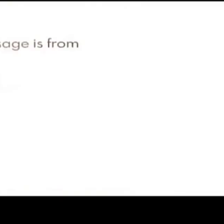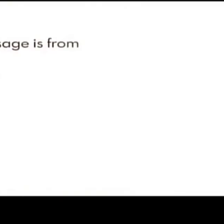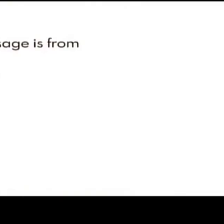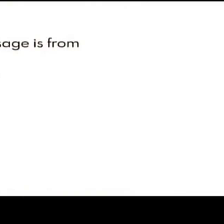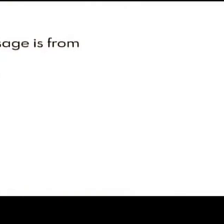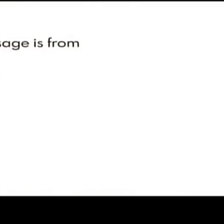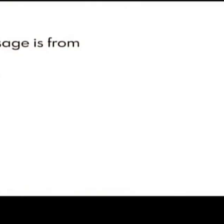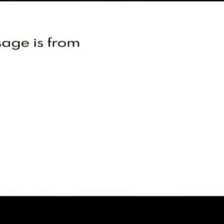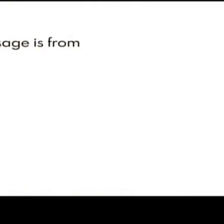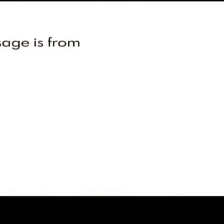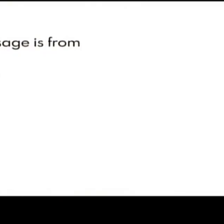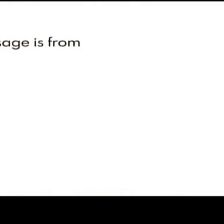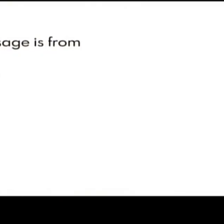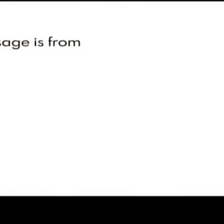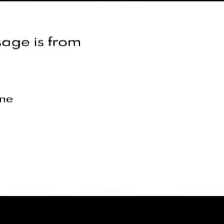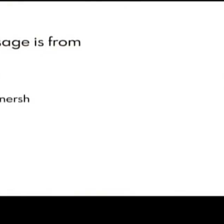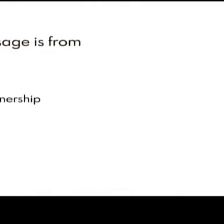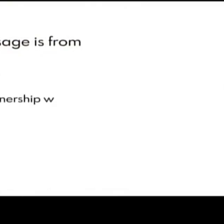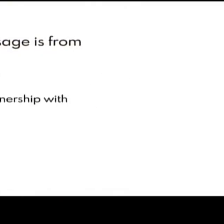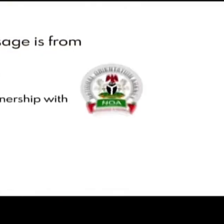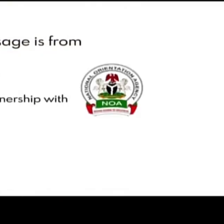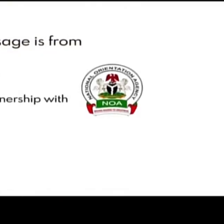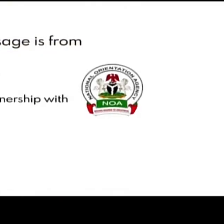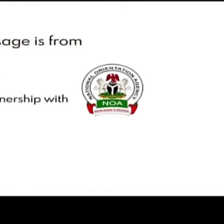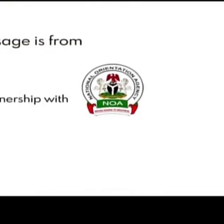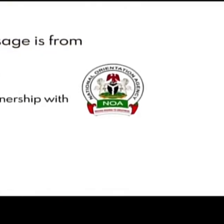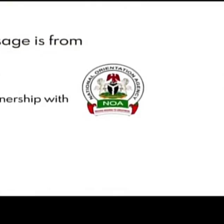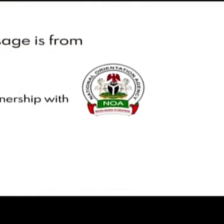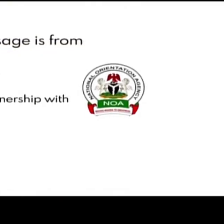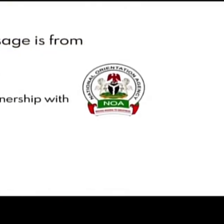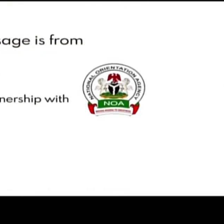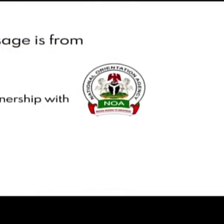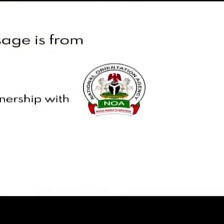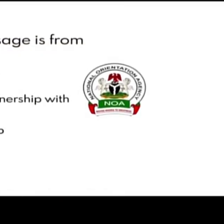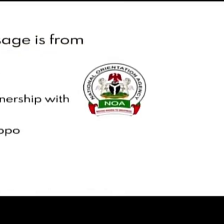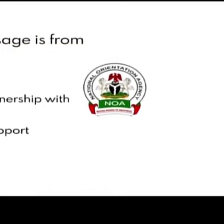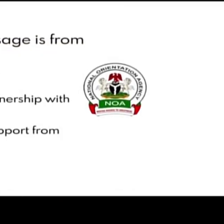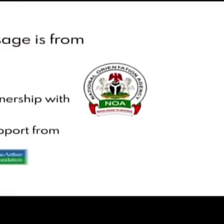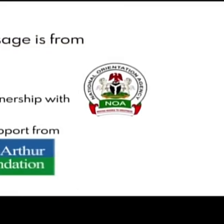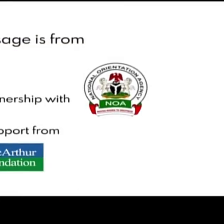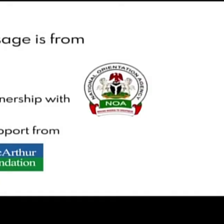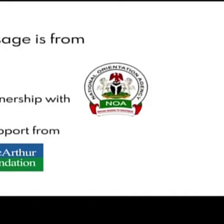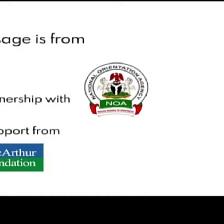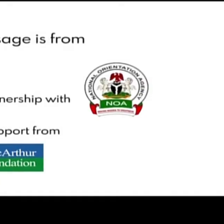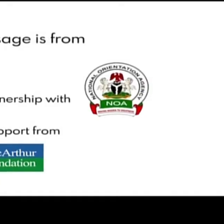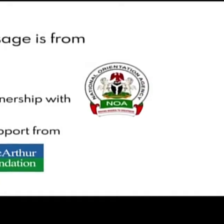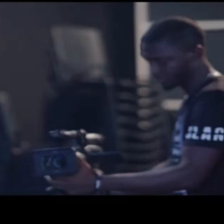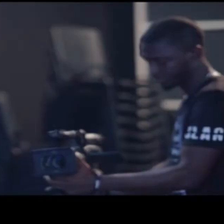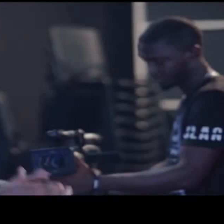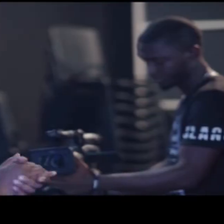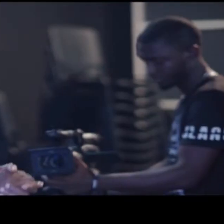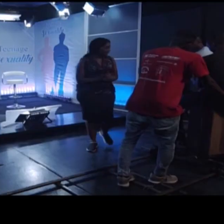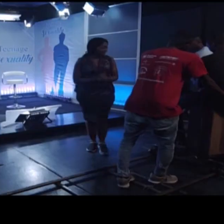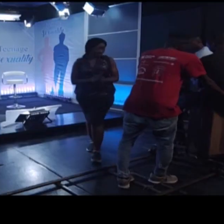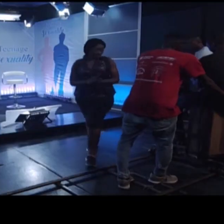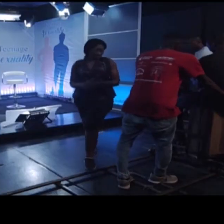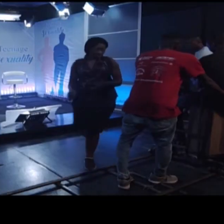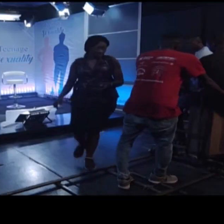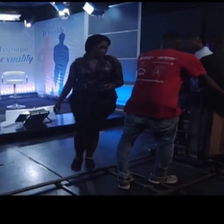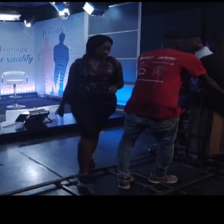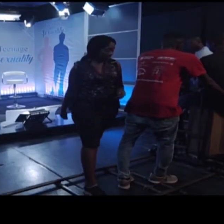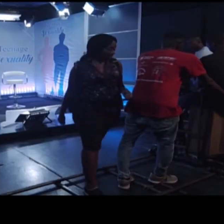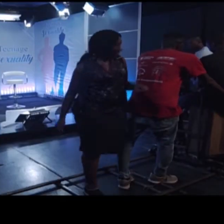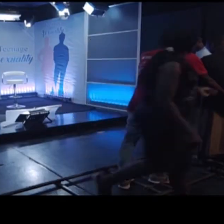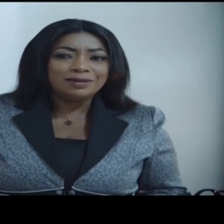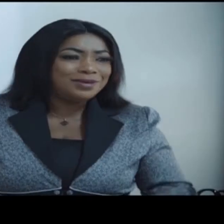This message is from the Akin Fadei Foundation in partnership with the National Orientation Agency with support from MacArthur Foundation. Okay, guys, let's